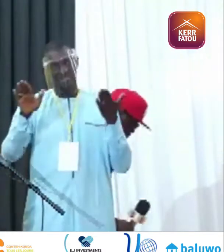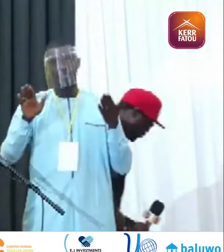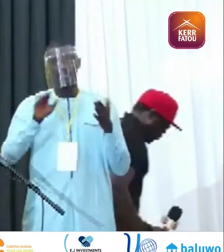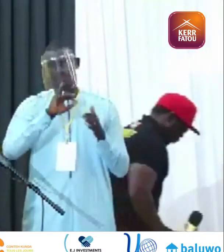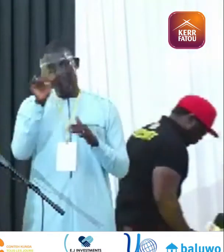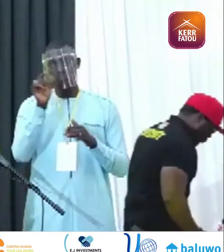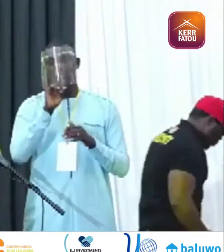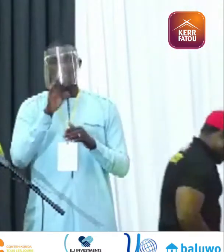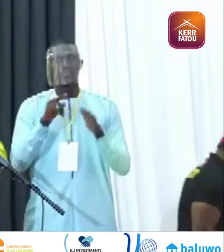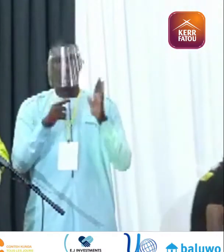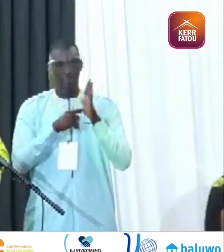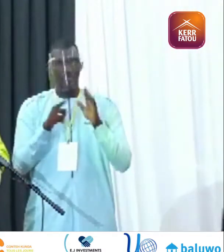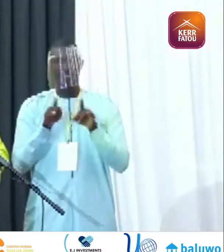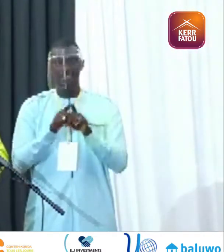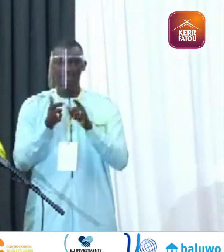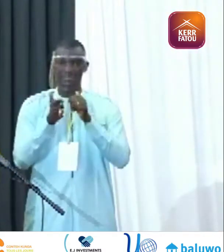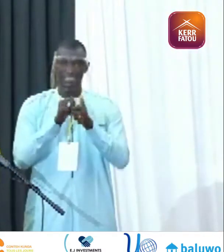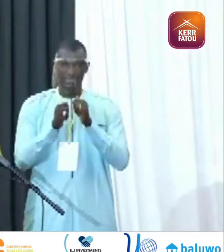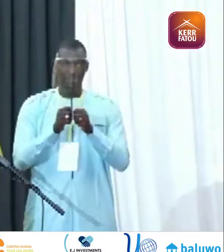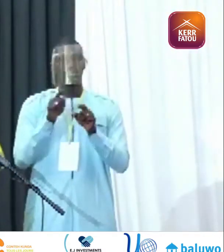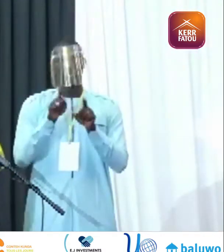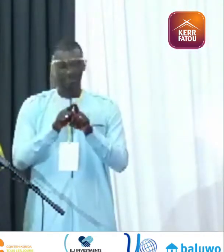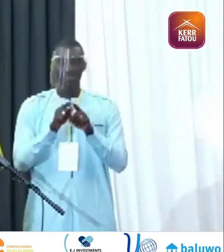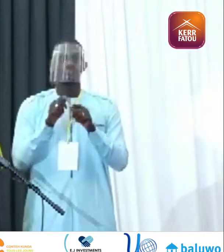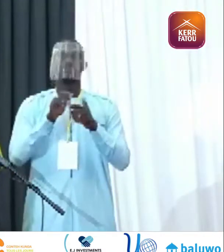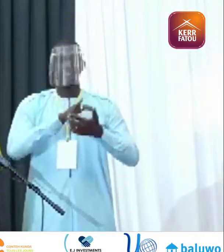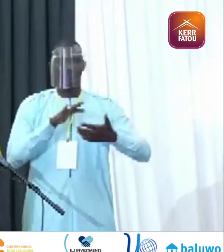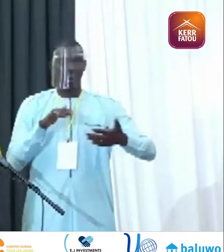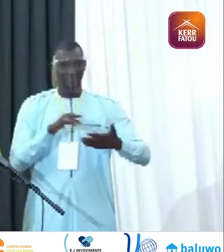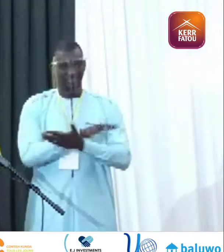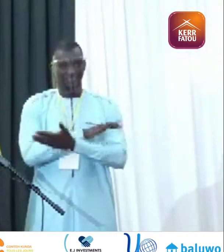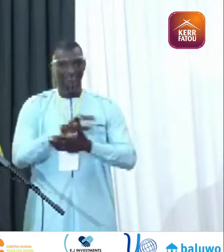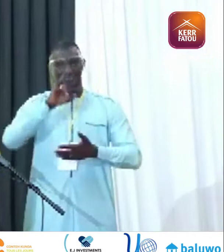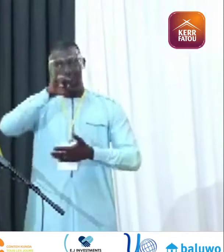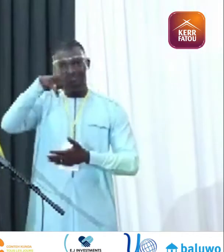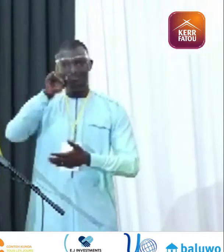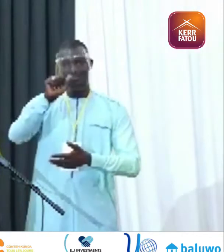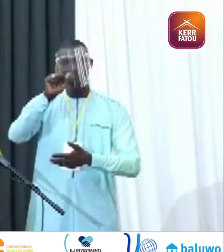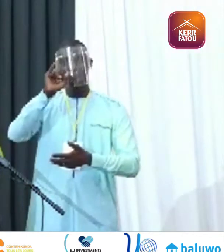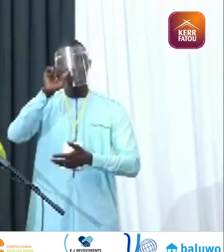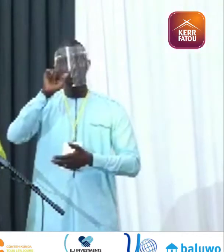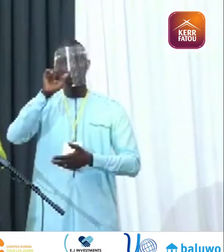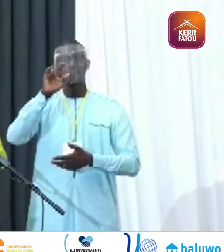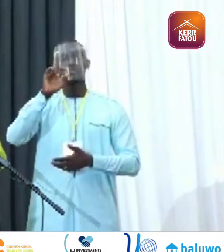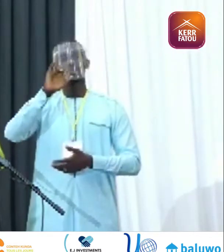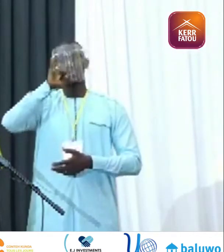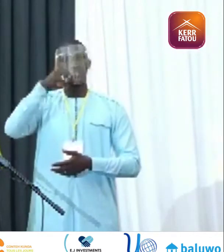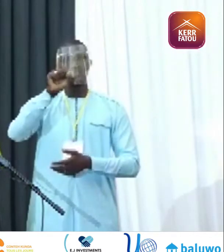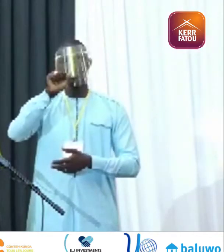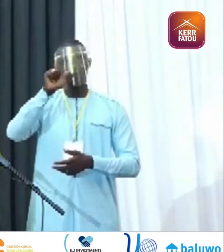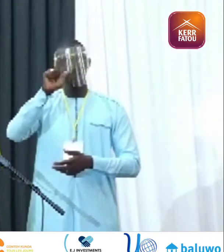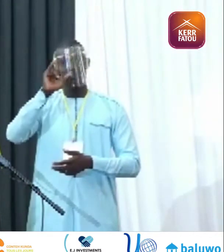te jaliba kuyate woyon nako fi sax mu ne suko nekhon mu nek waliw